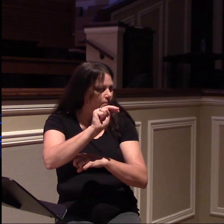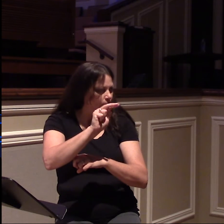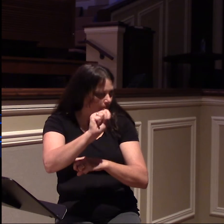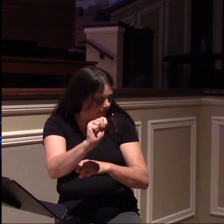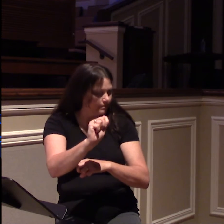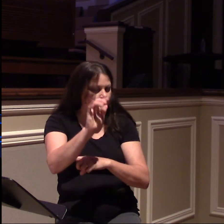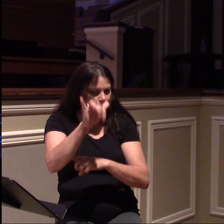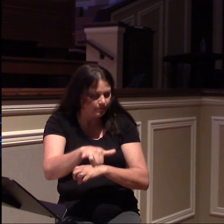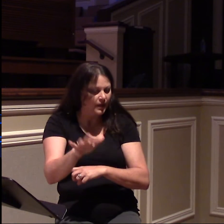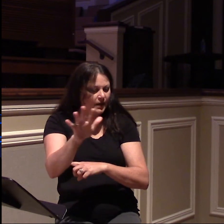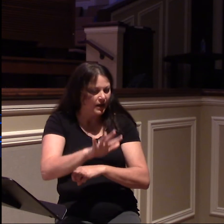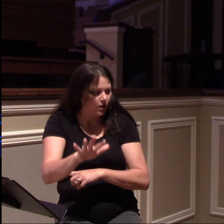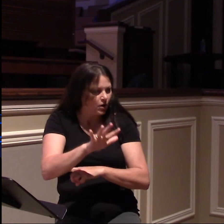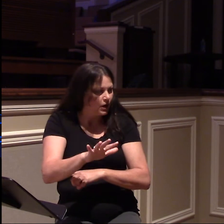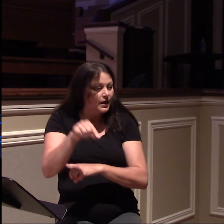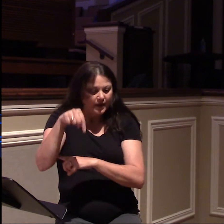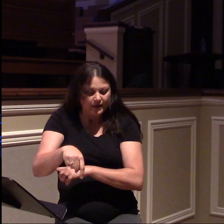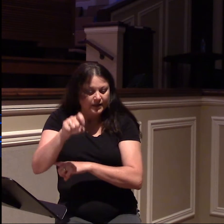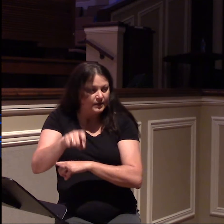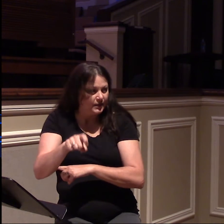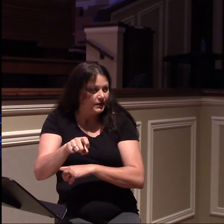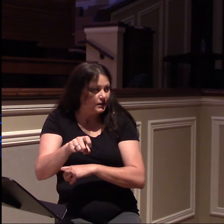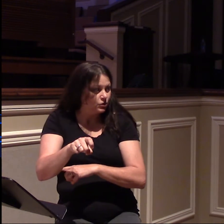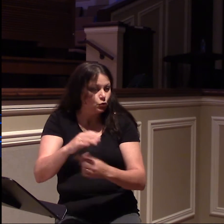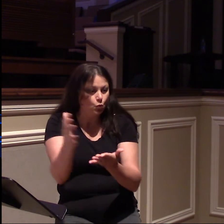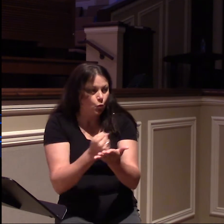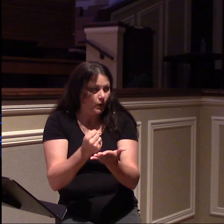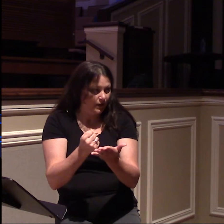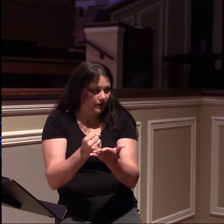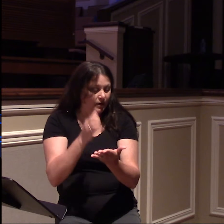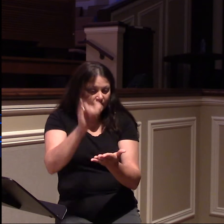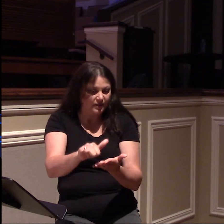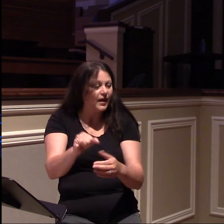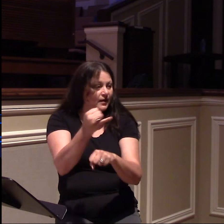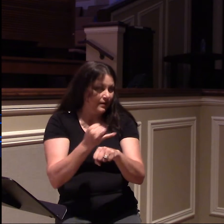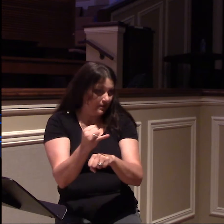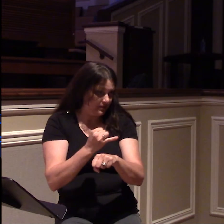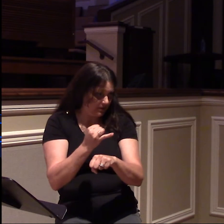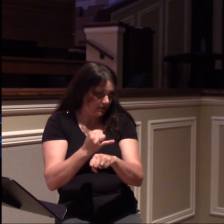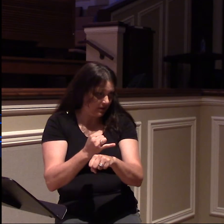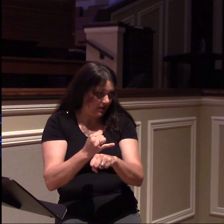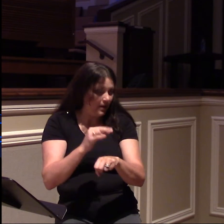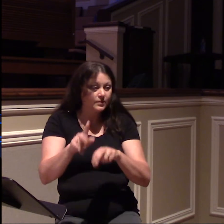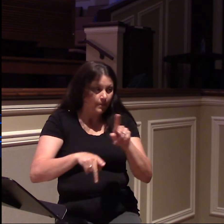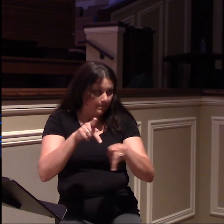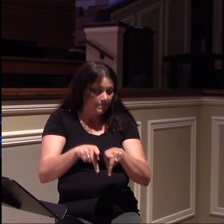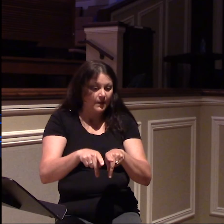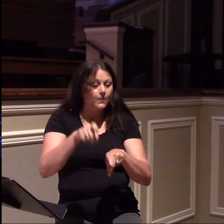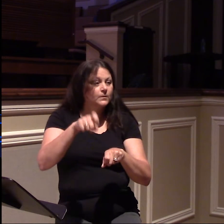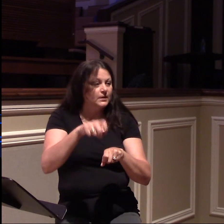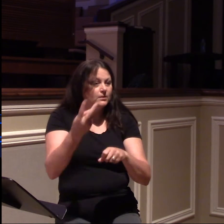what had brought life to the West, he was going to have to do it on that island. And the people would have to make their